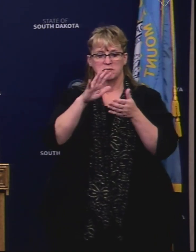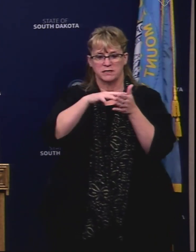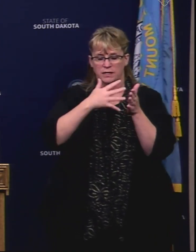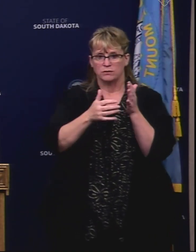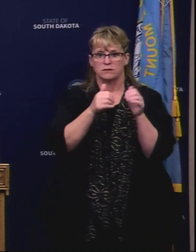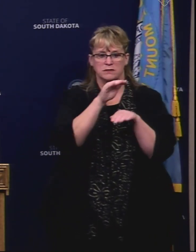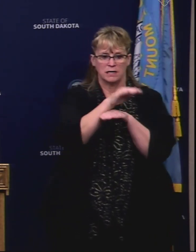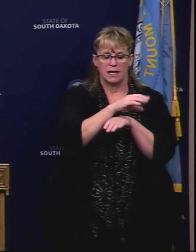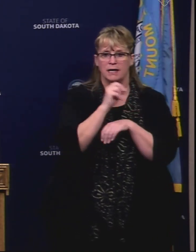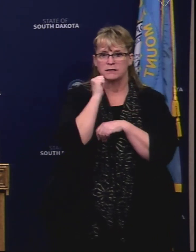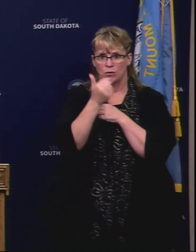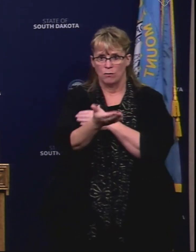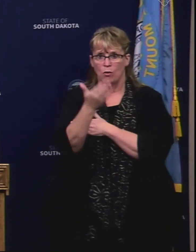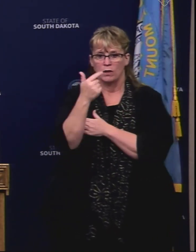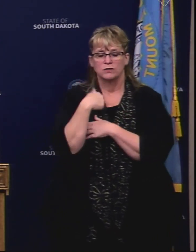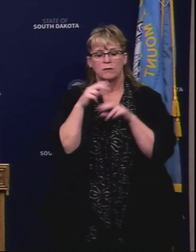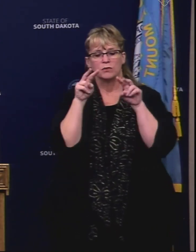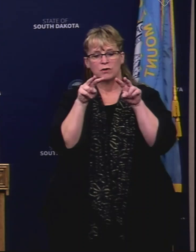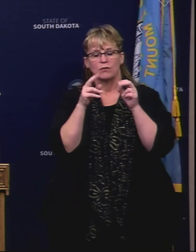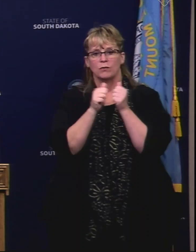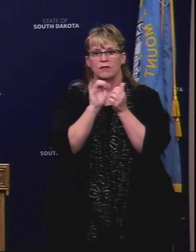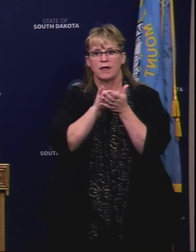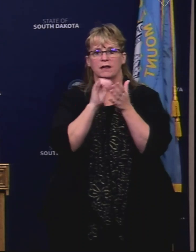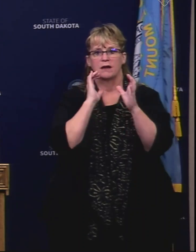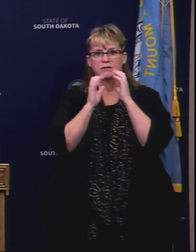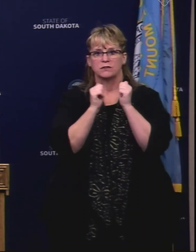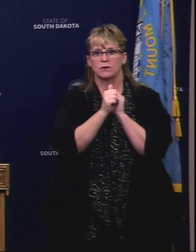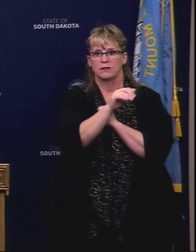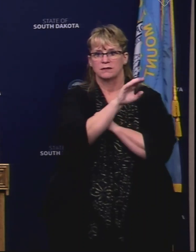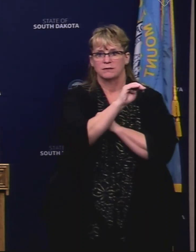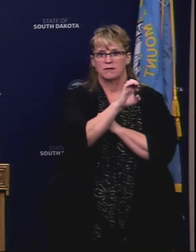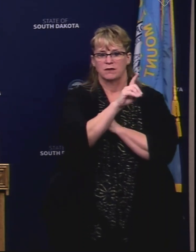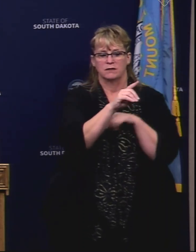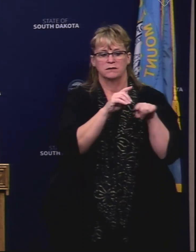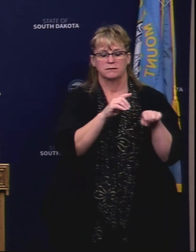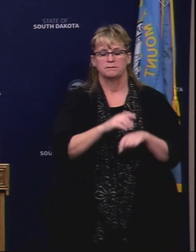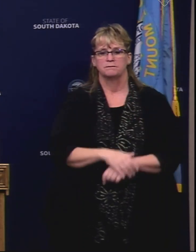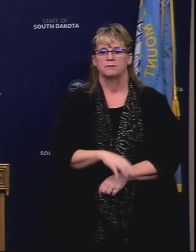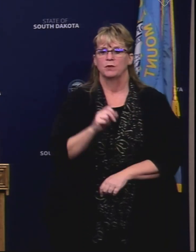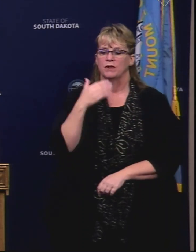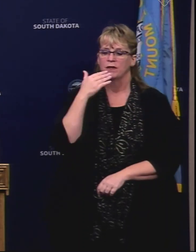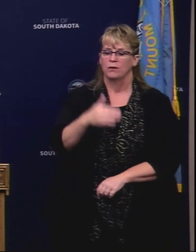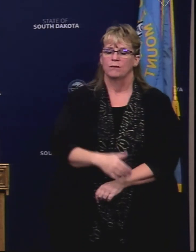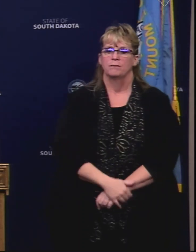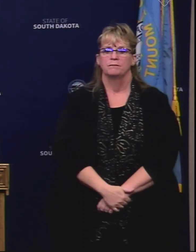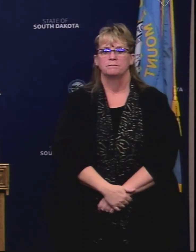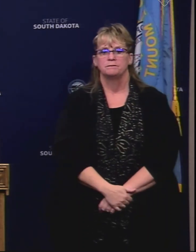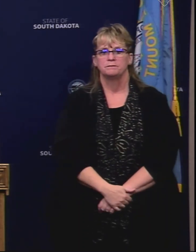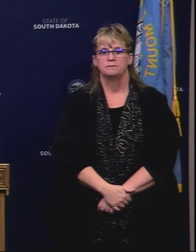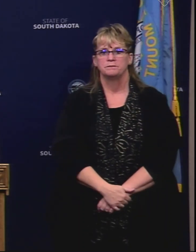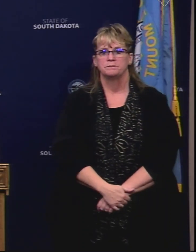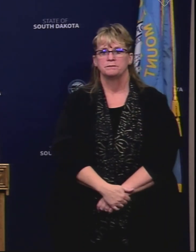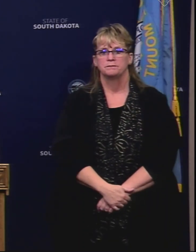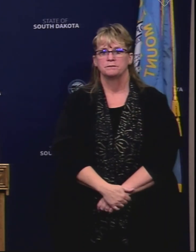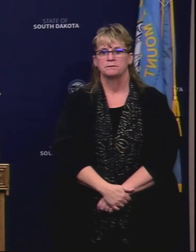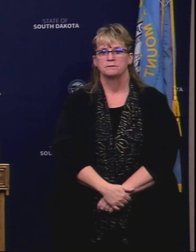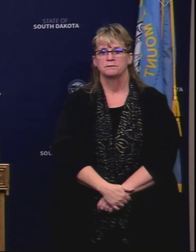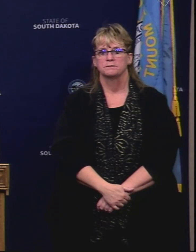morning with Smithfield employees, so I'm looking forward to the conversation. Okay, thanks.